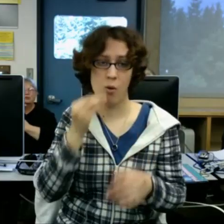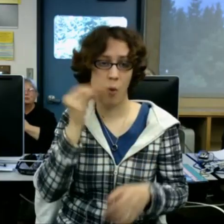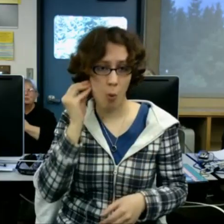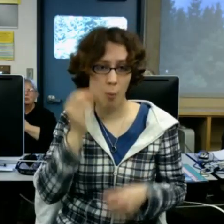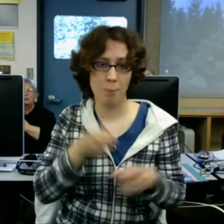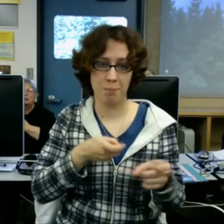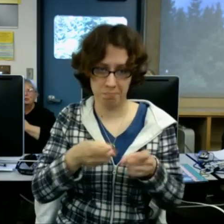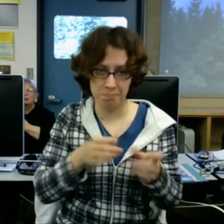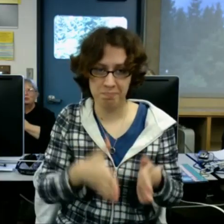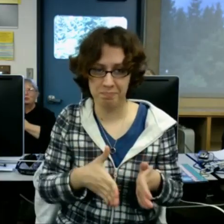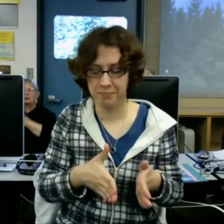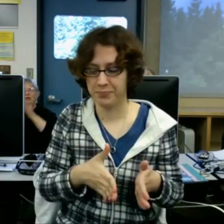a home manager.